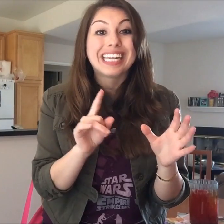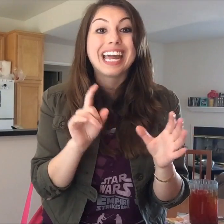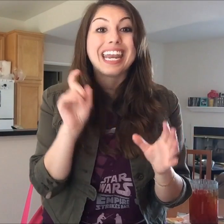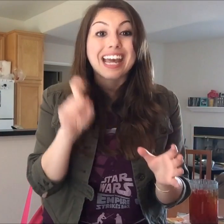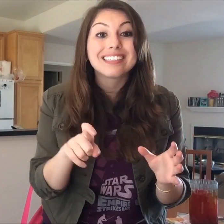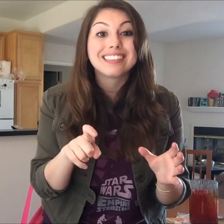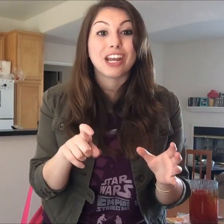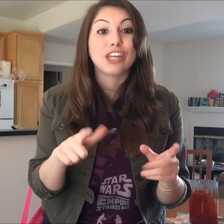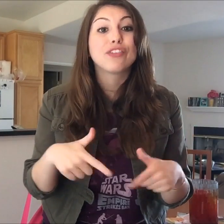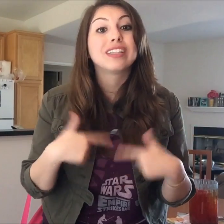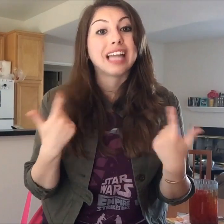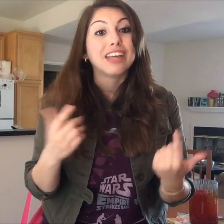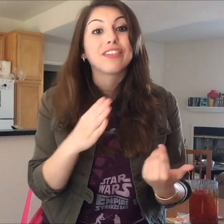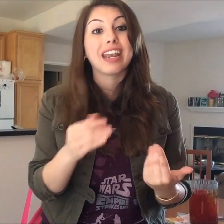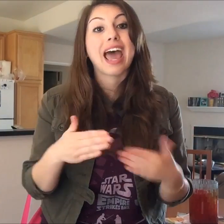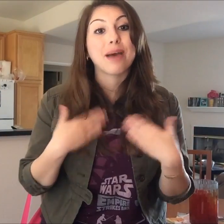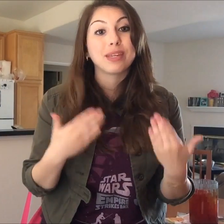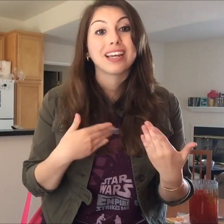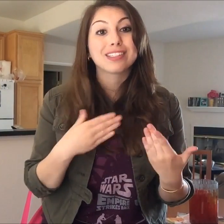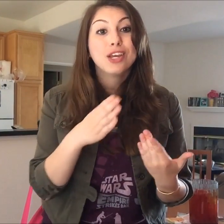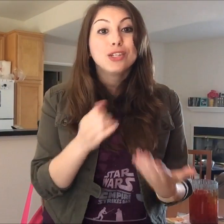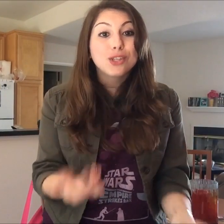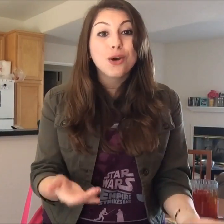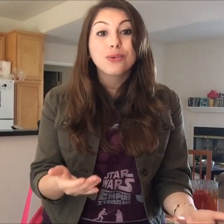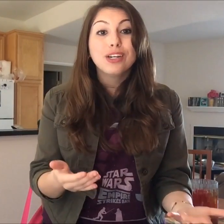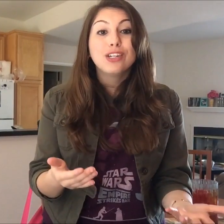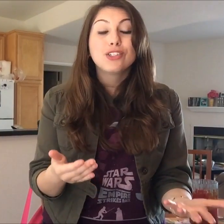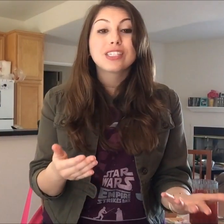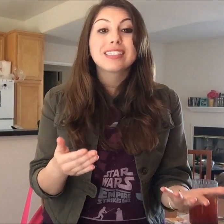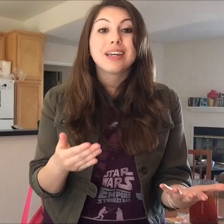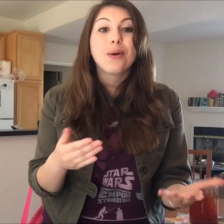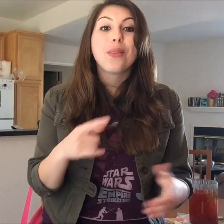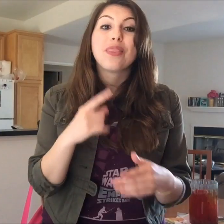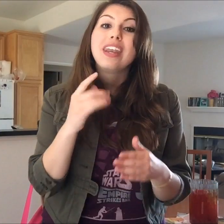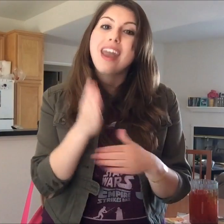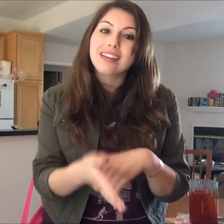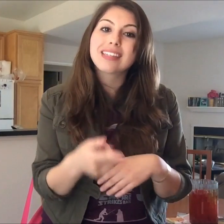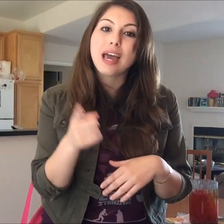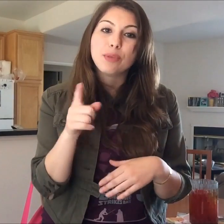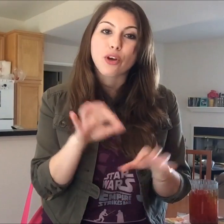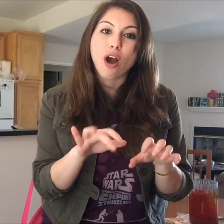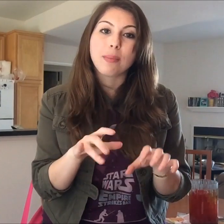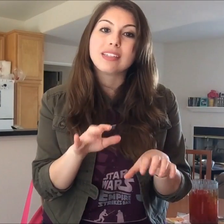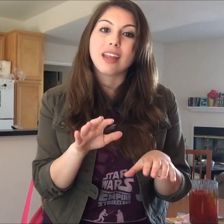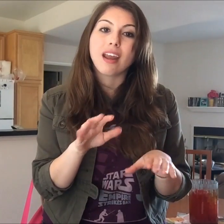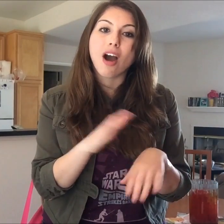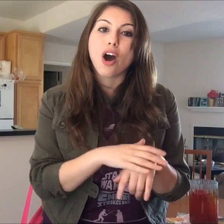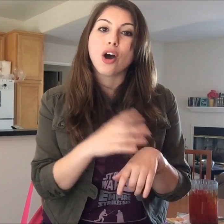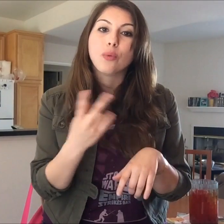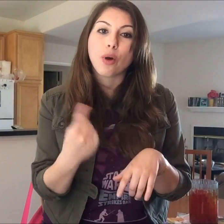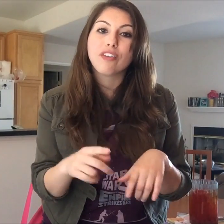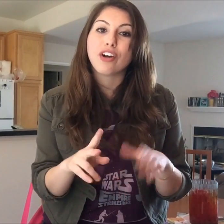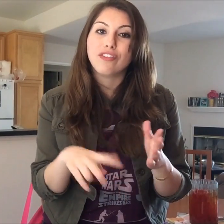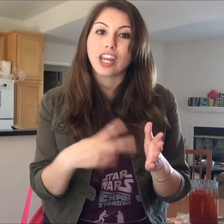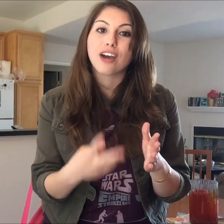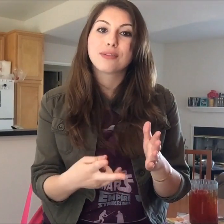really necessary for life and happiness. So just the next time you're commenting on one of our videos,